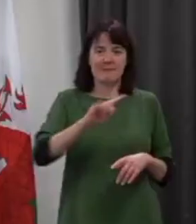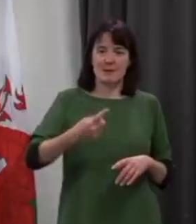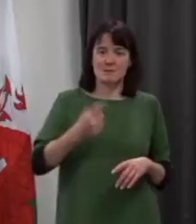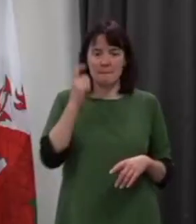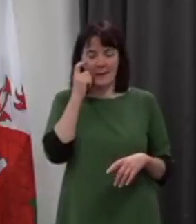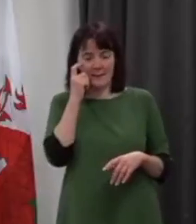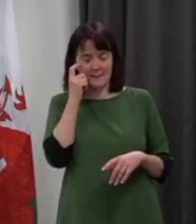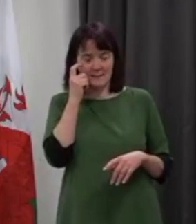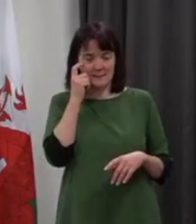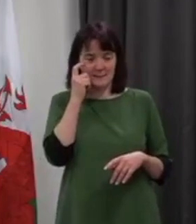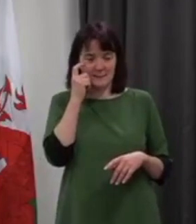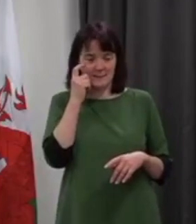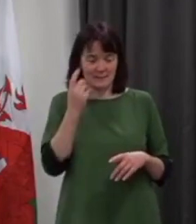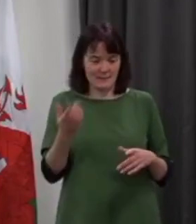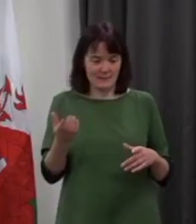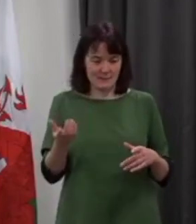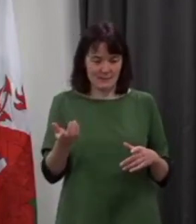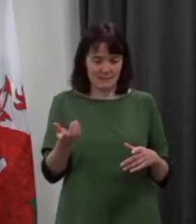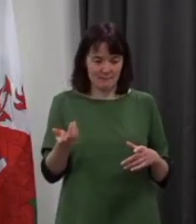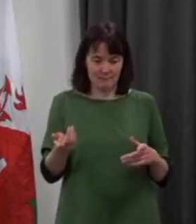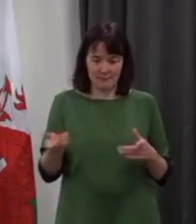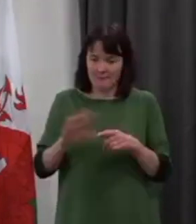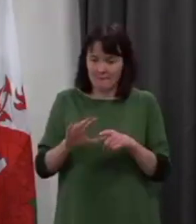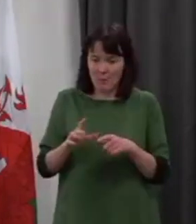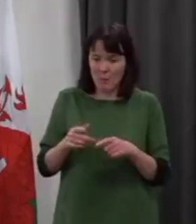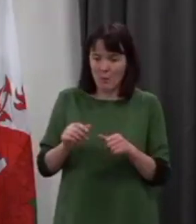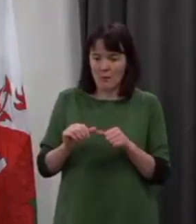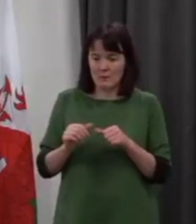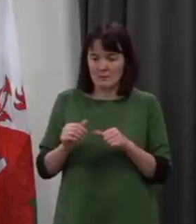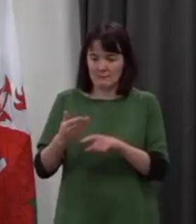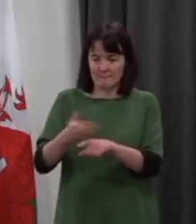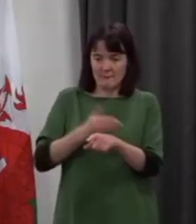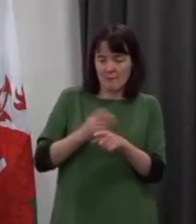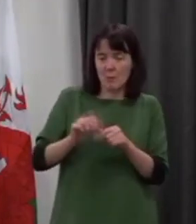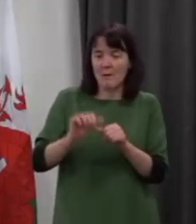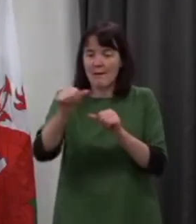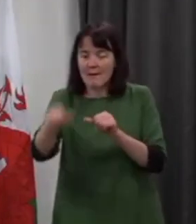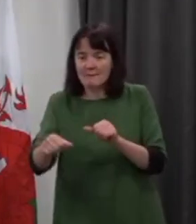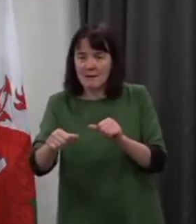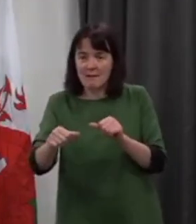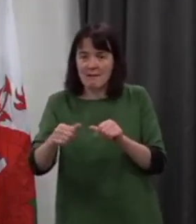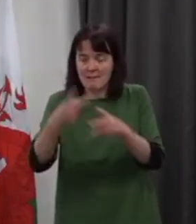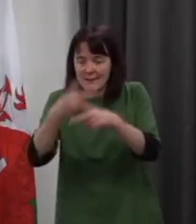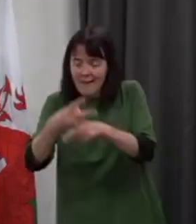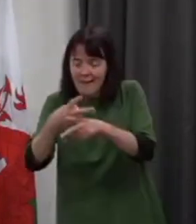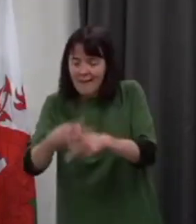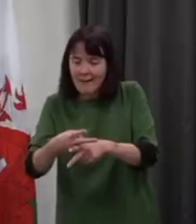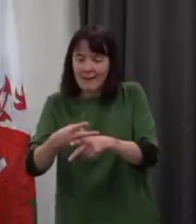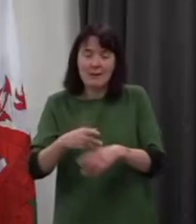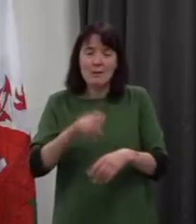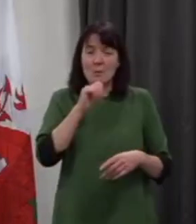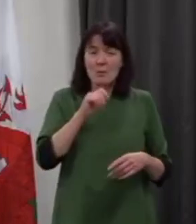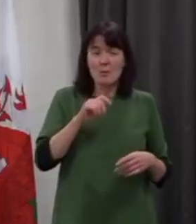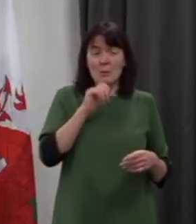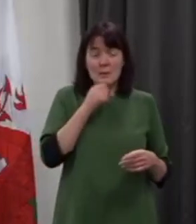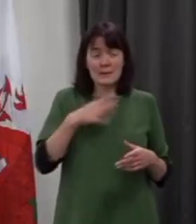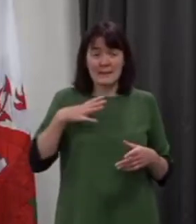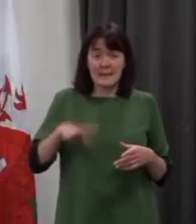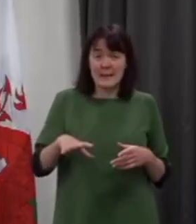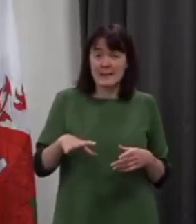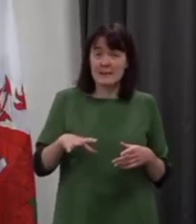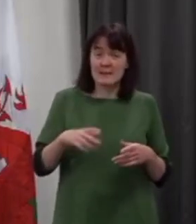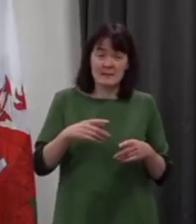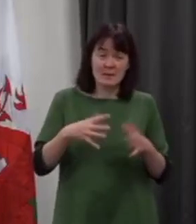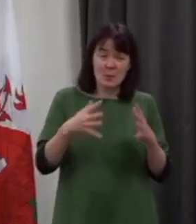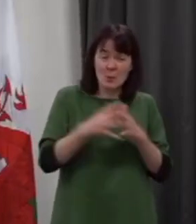our system, even if it is for step-up, step-down care as opposed to acute beds, you'd expect that would take weeks, if not months of planning,